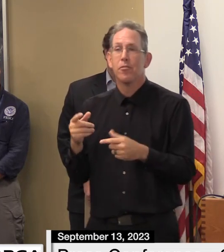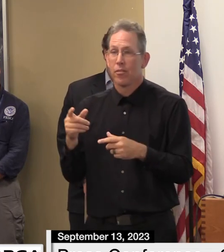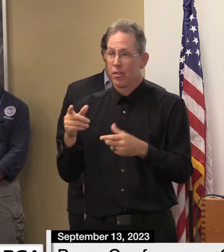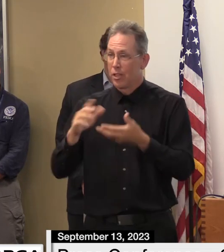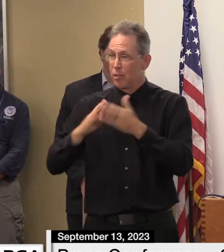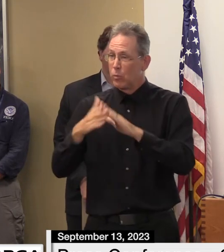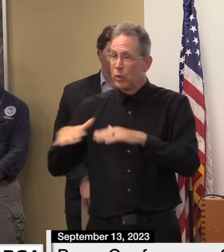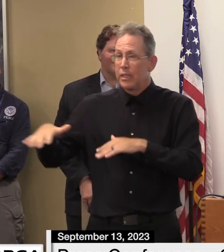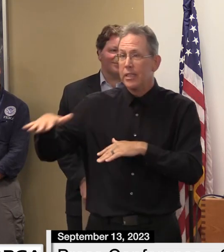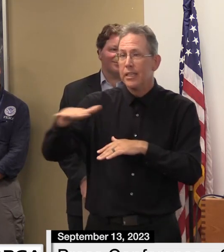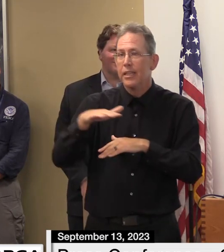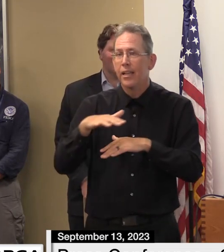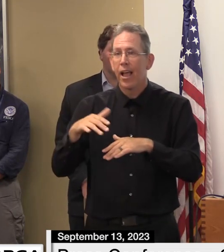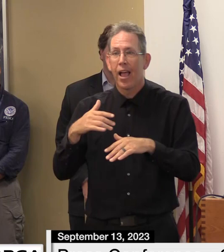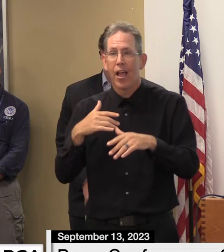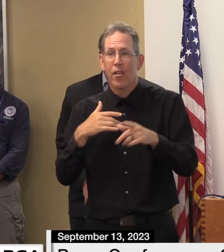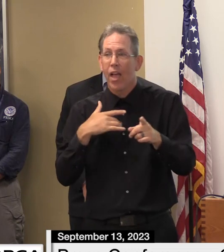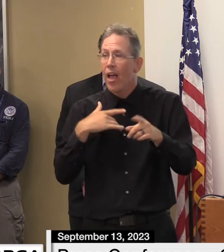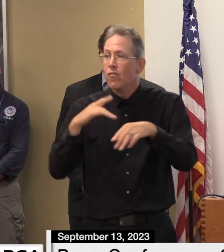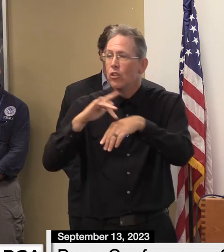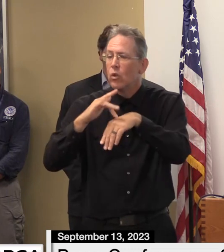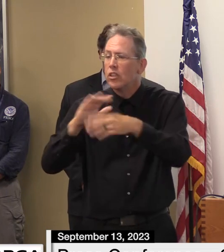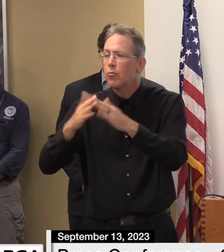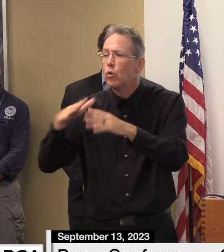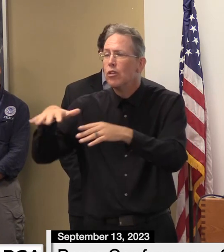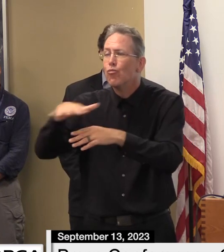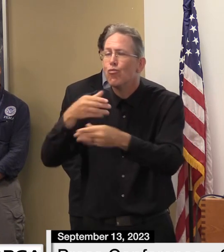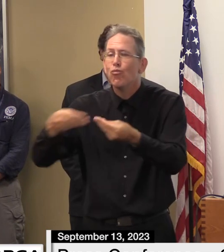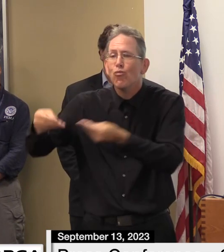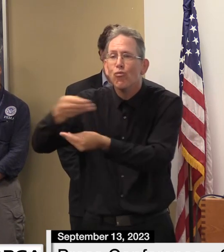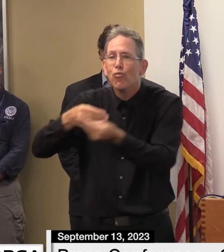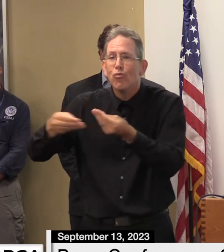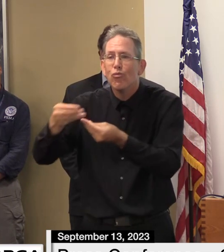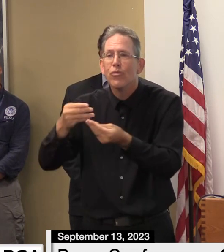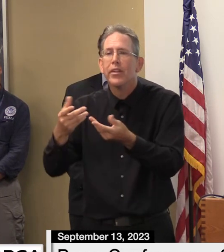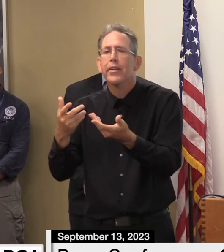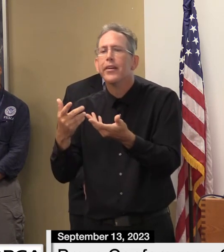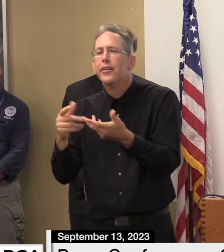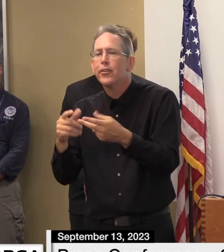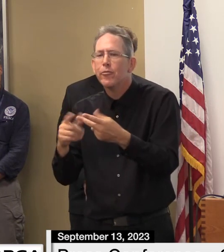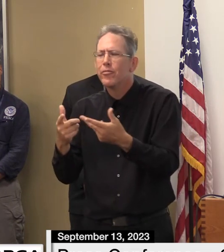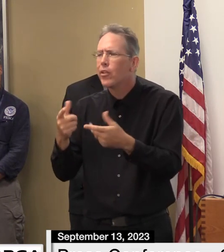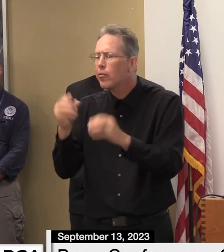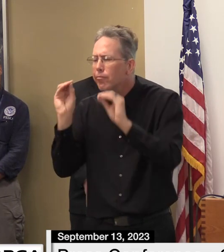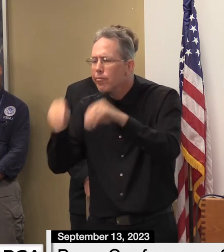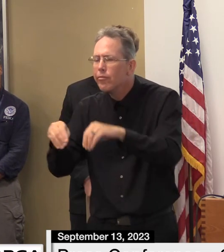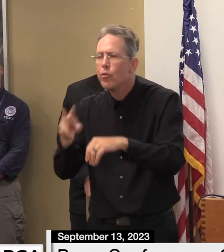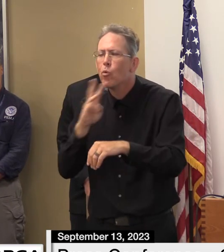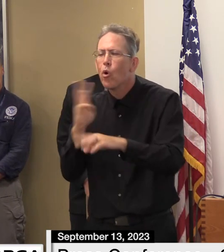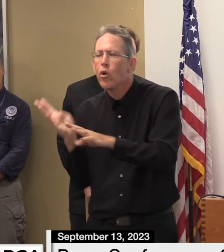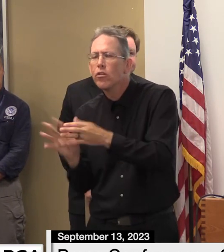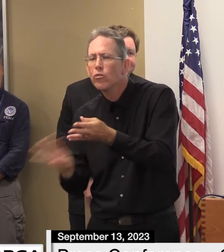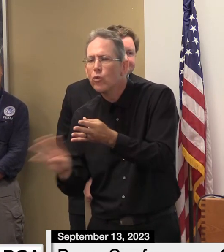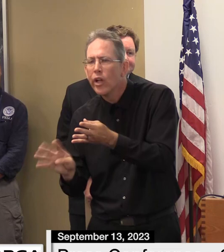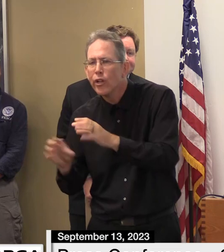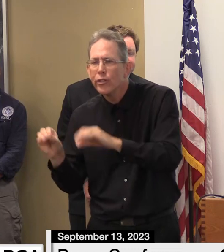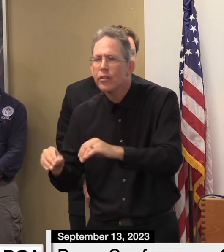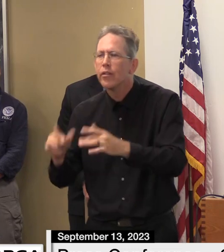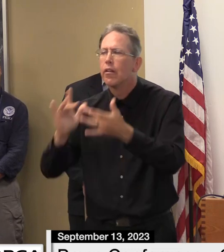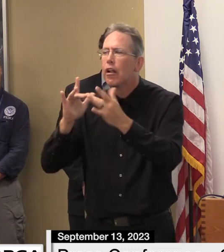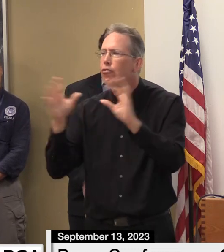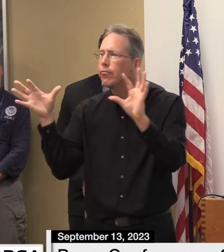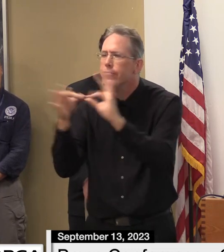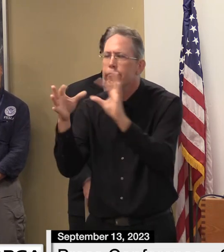often have the resources to put in the sewer, the water, the lighting, the sidewalks, all